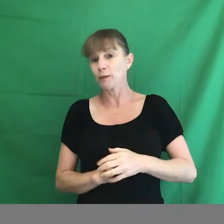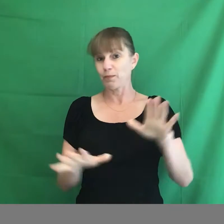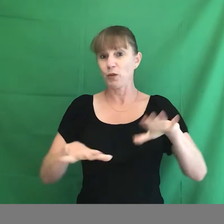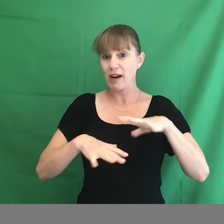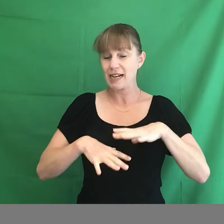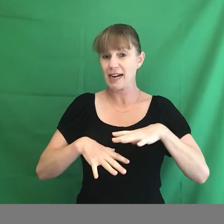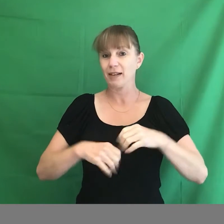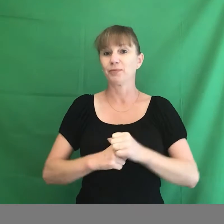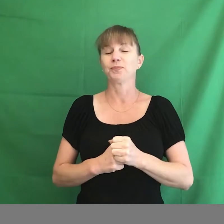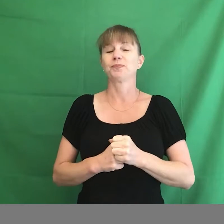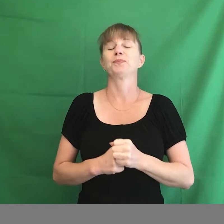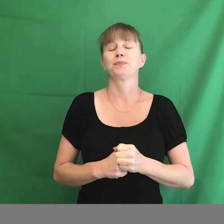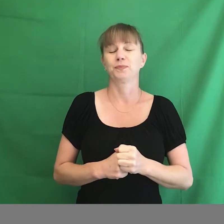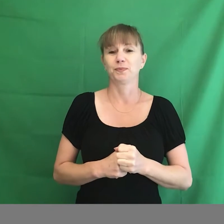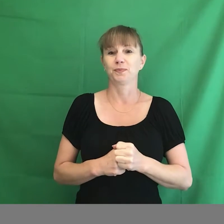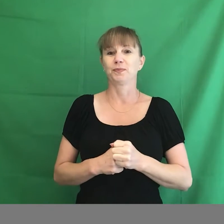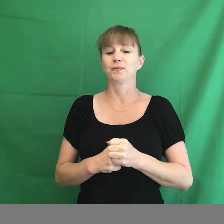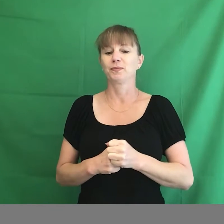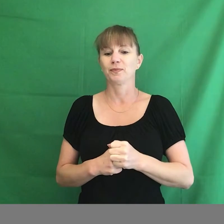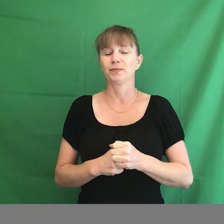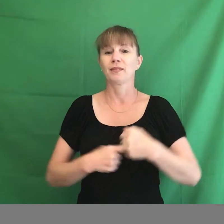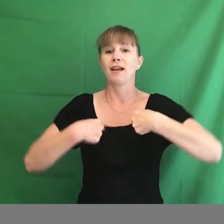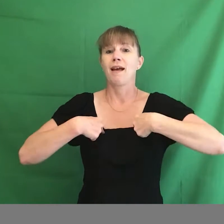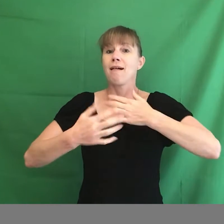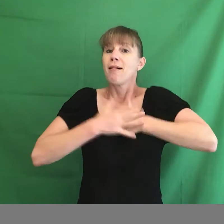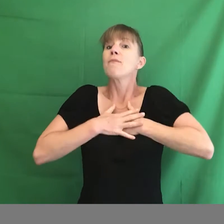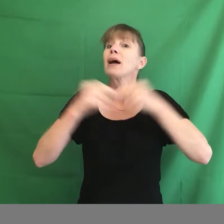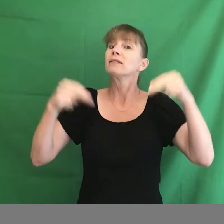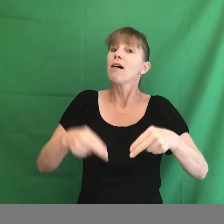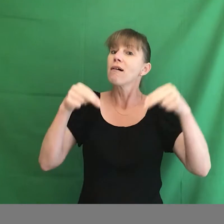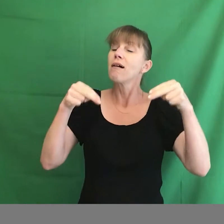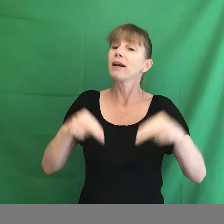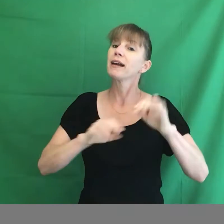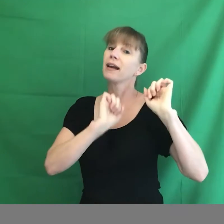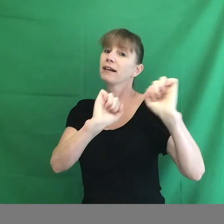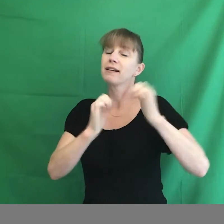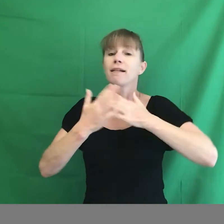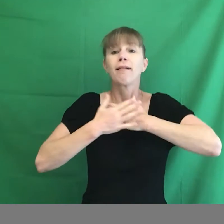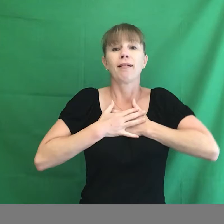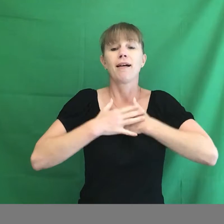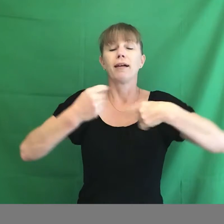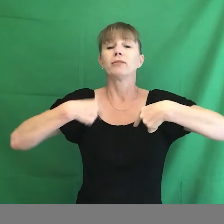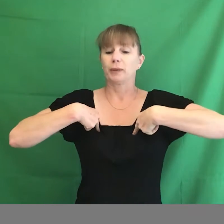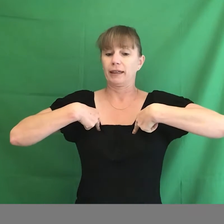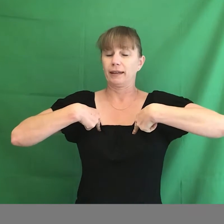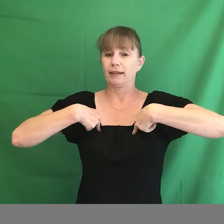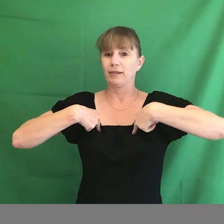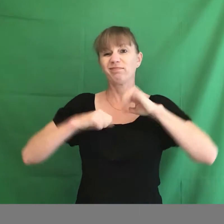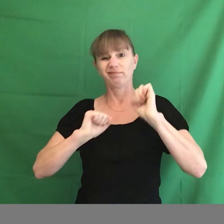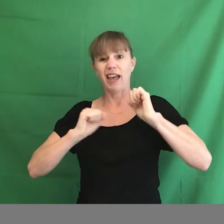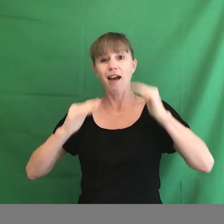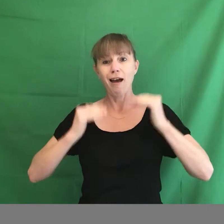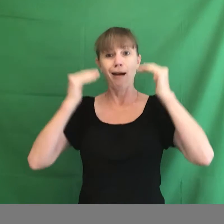that together. Ready? Here we go. I love my doggy and he